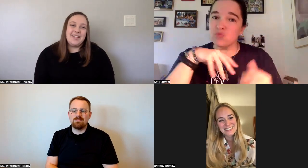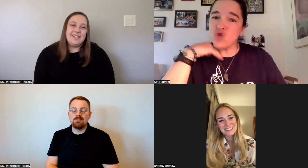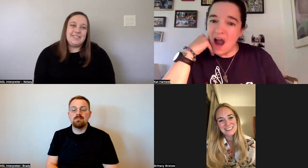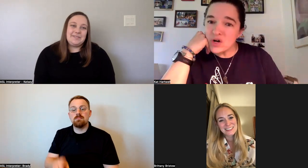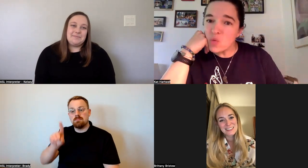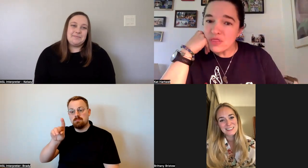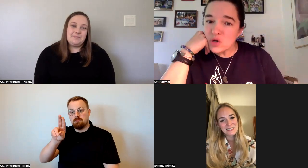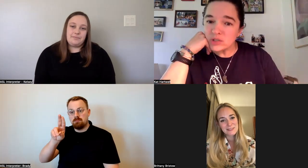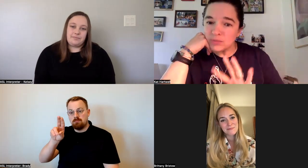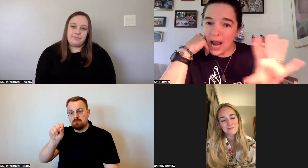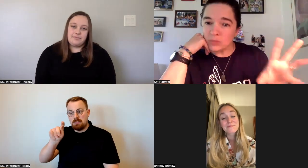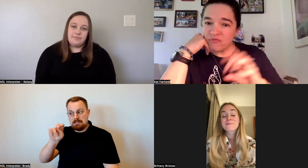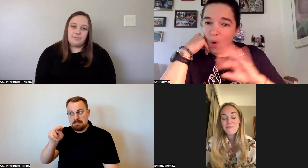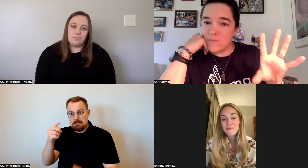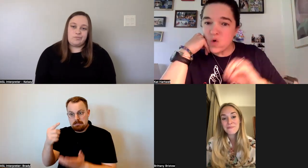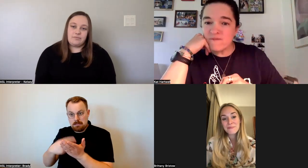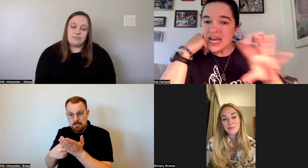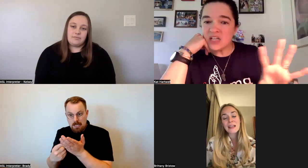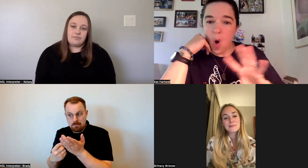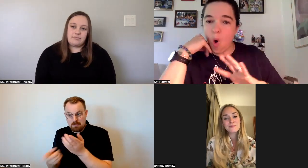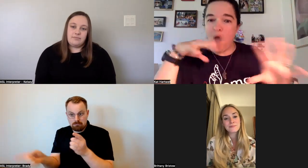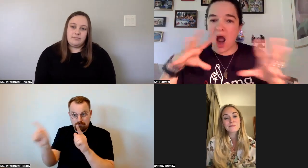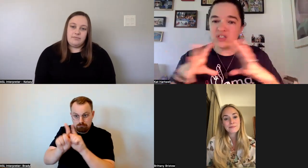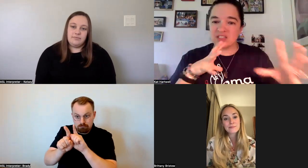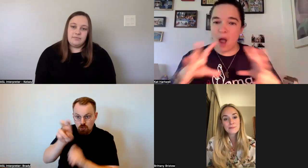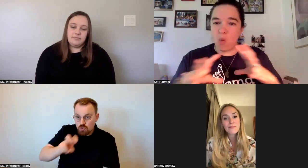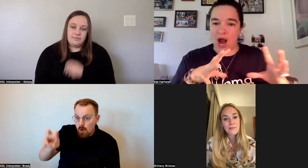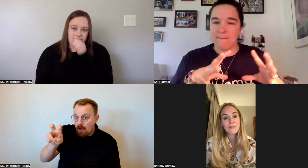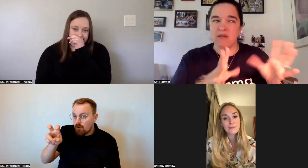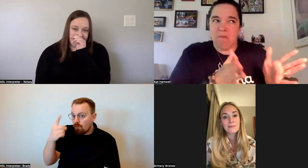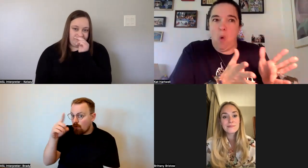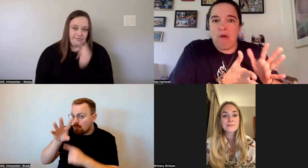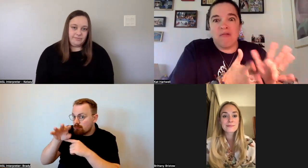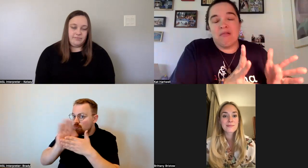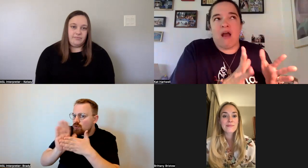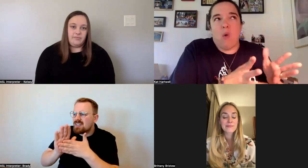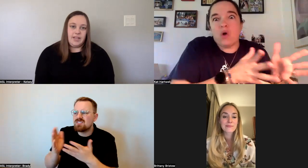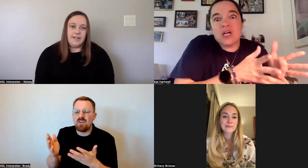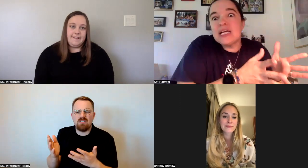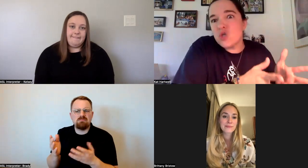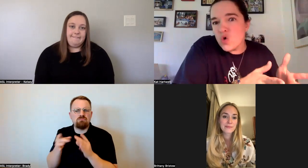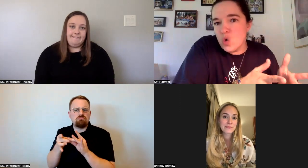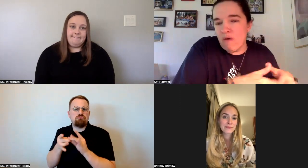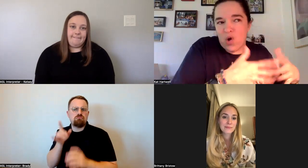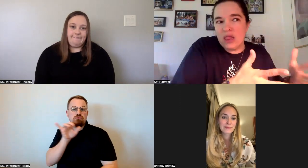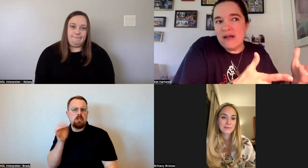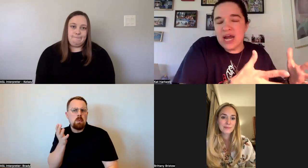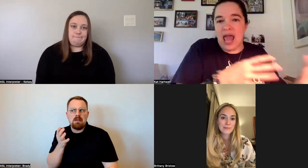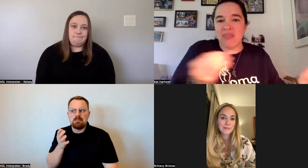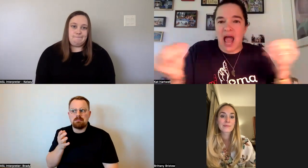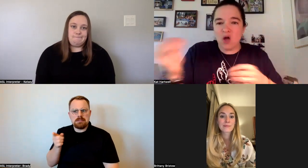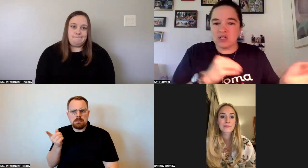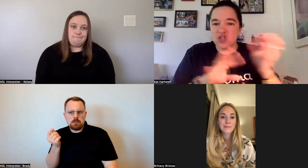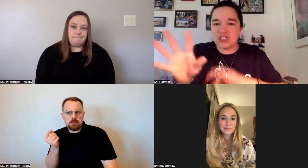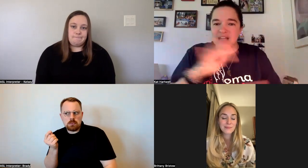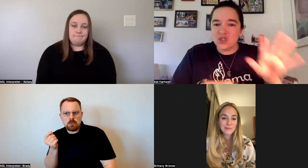Dustin sometimes travel with you sometimes for movies, or how did that work? I mean, like what does he do for a living,